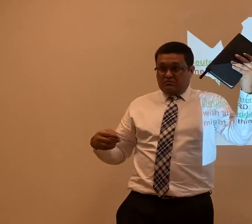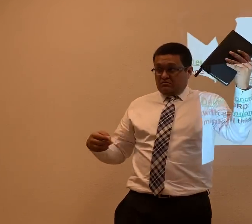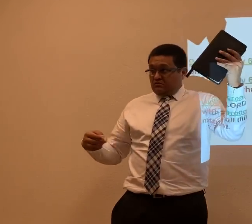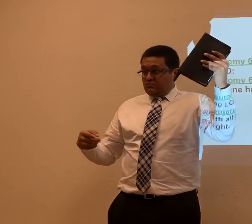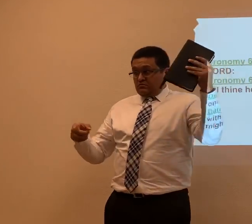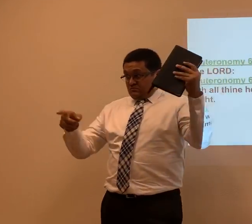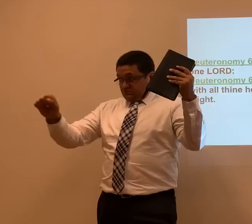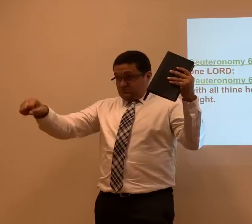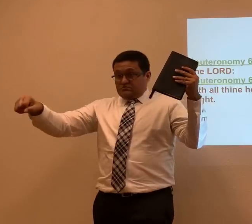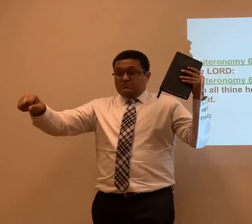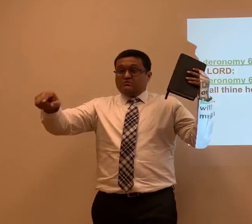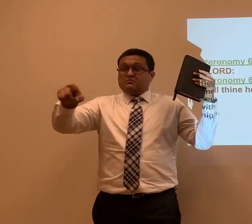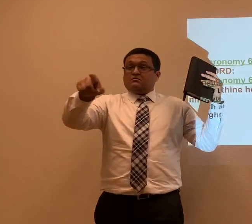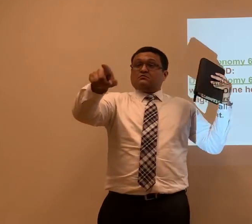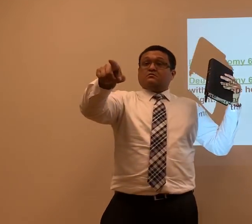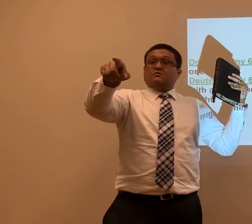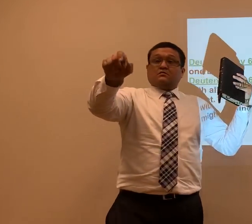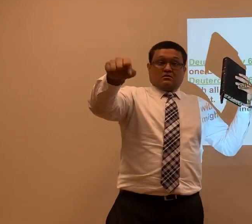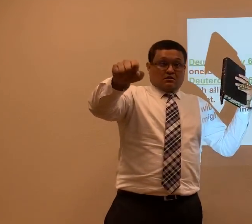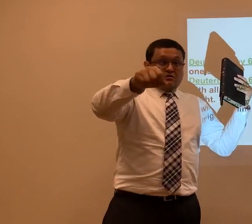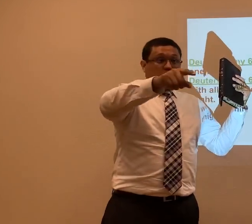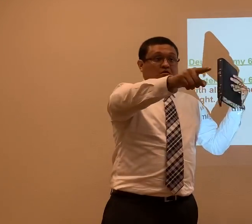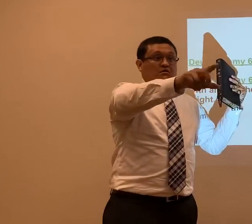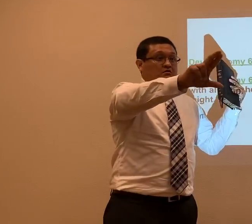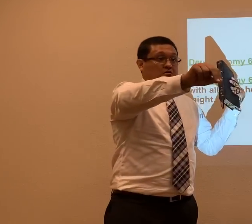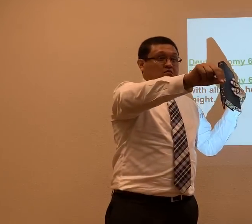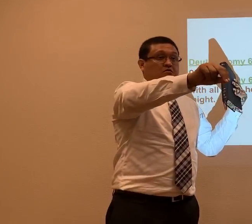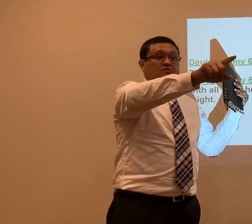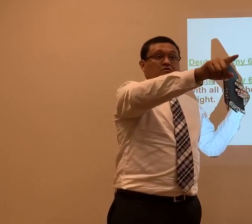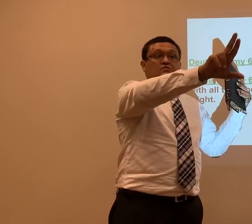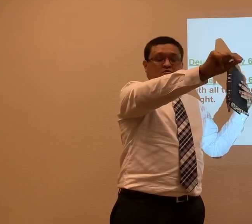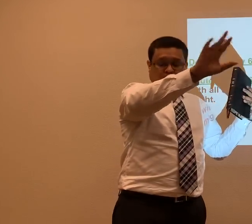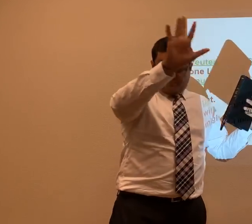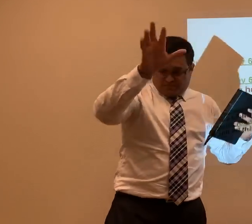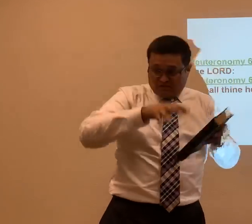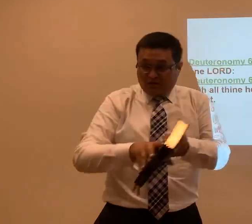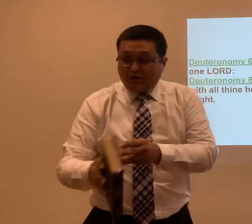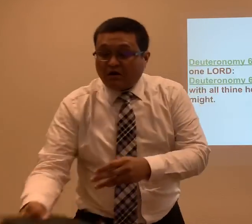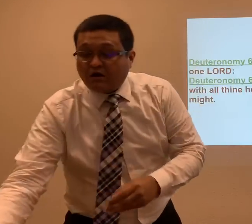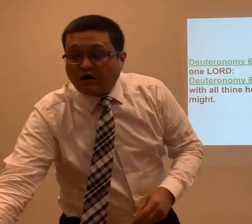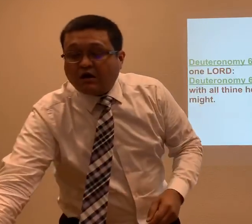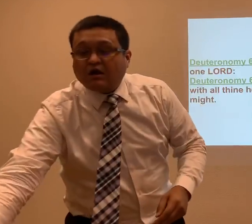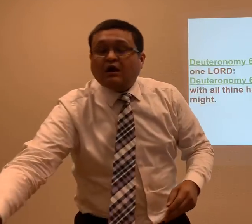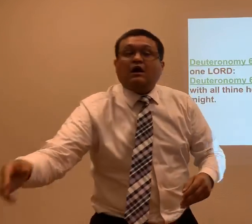say the word rapture? Somebody says yes. Some says no. Okay.